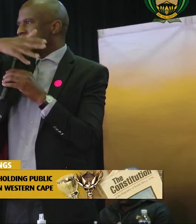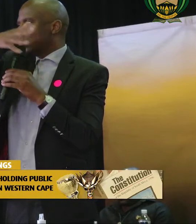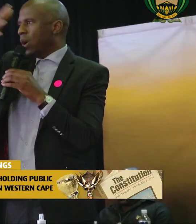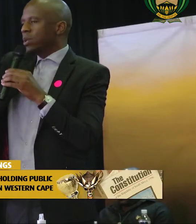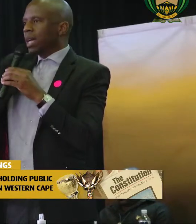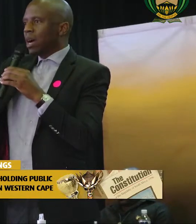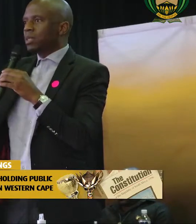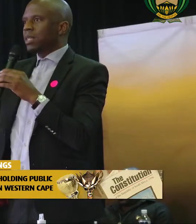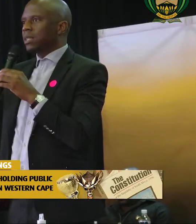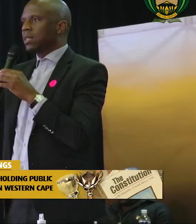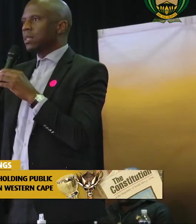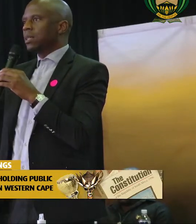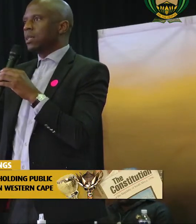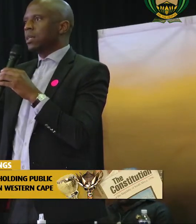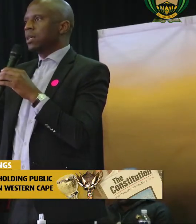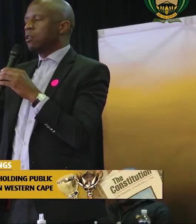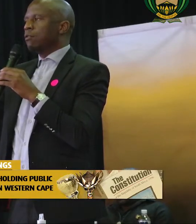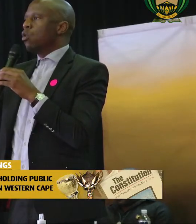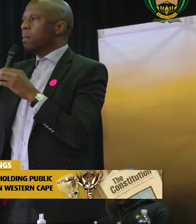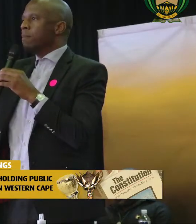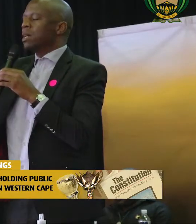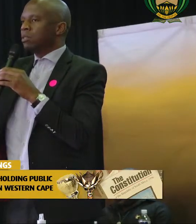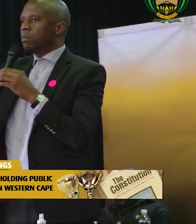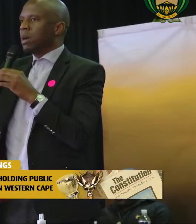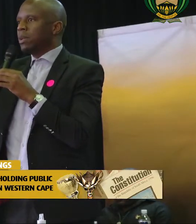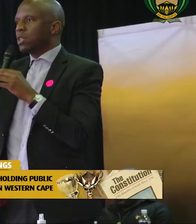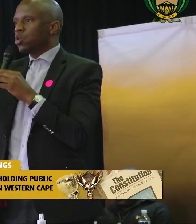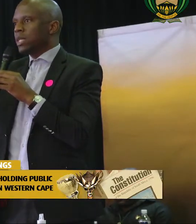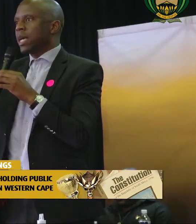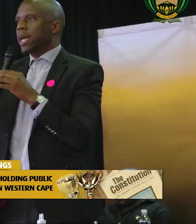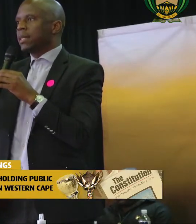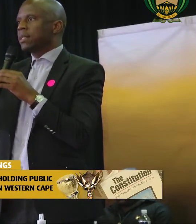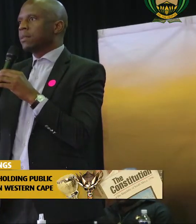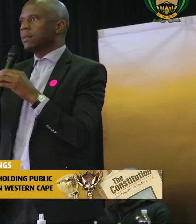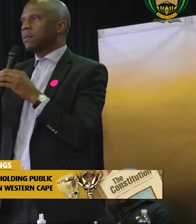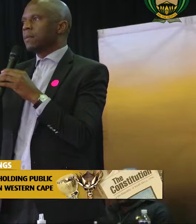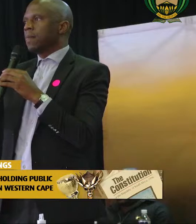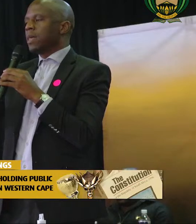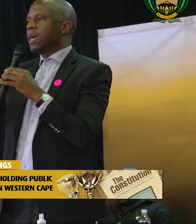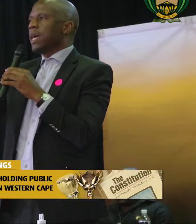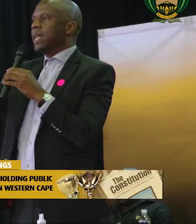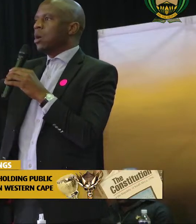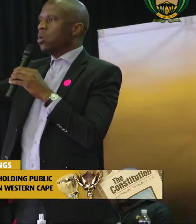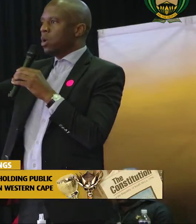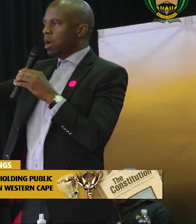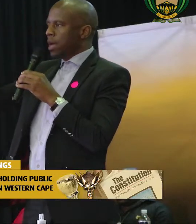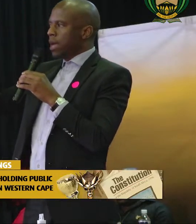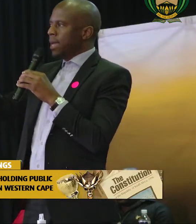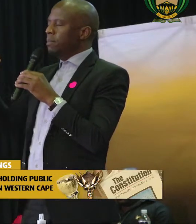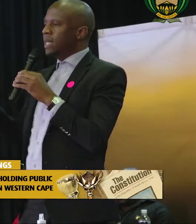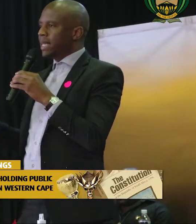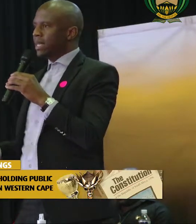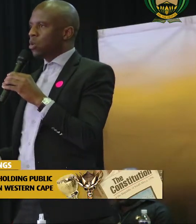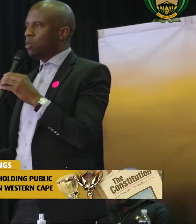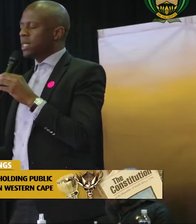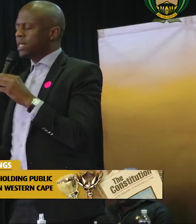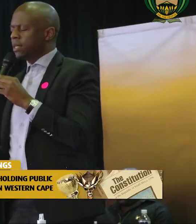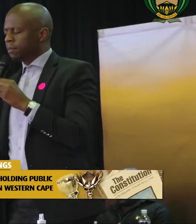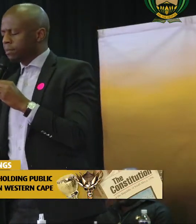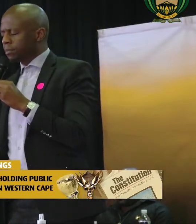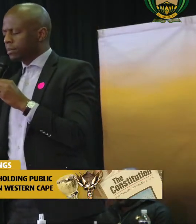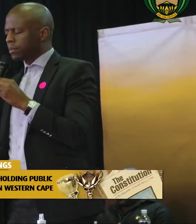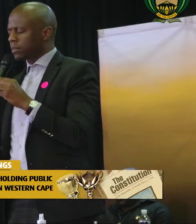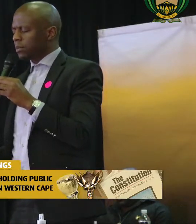hearings throughout the country for members of the public to interact. Now, immediately the